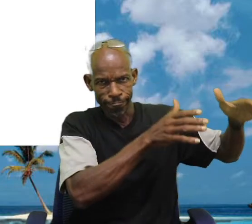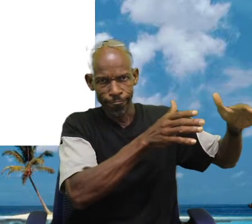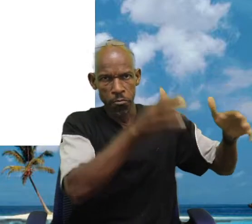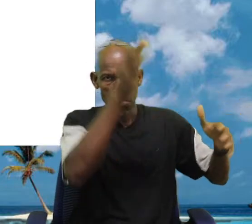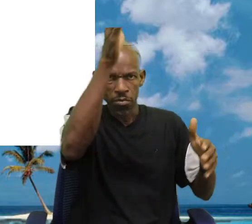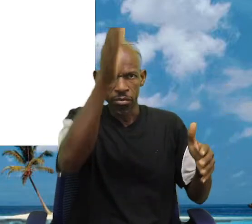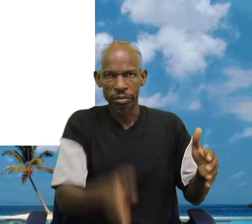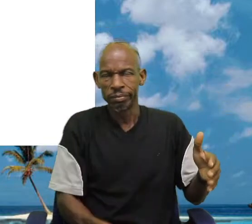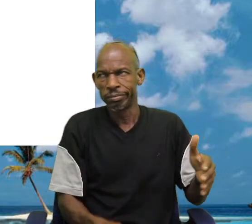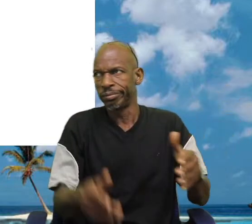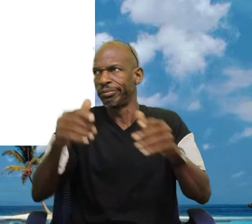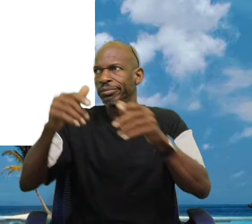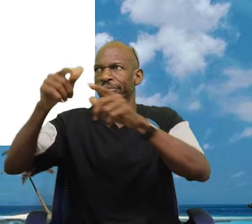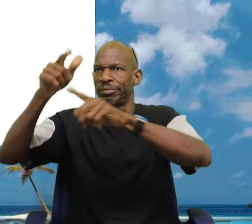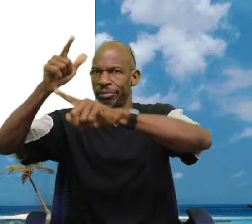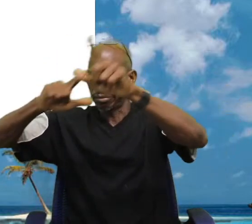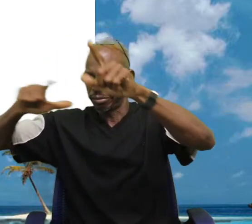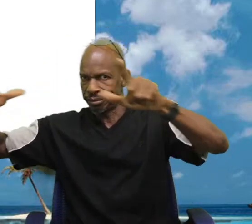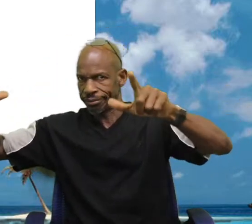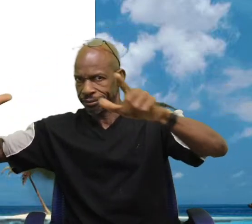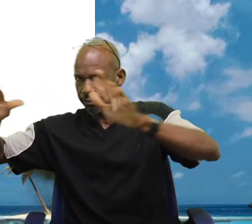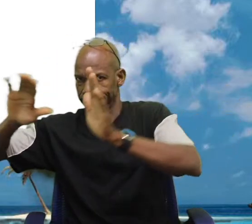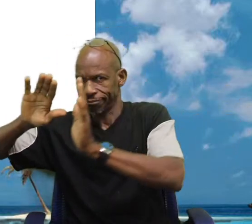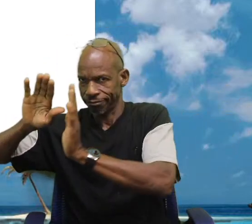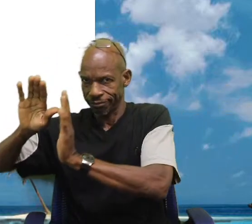for language.